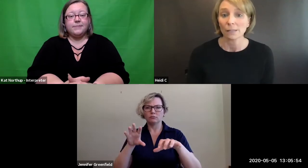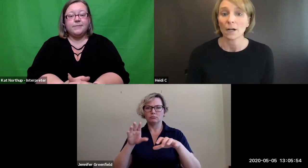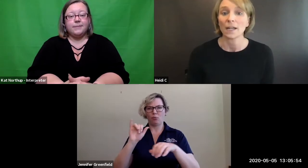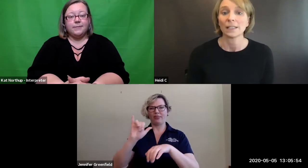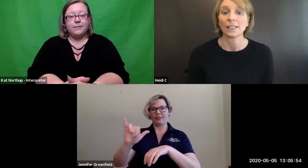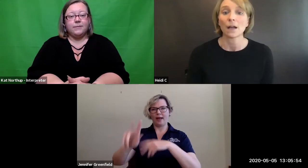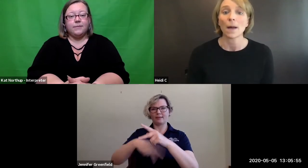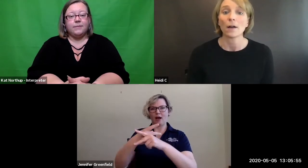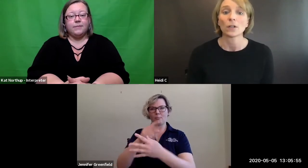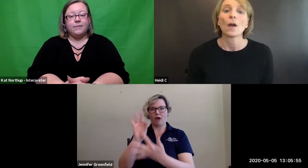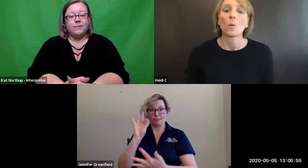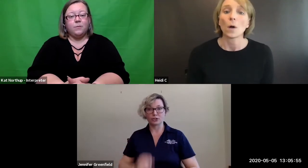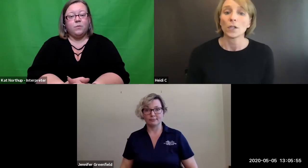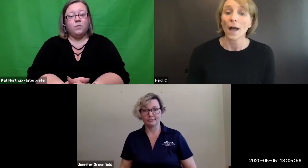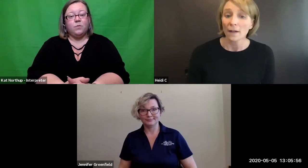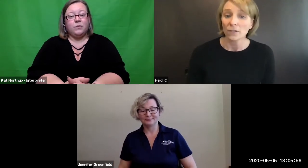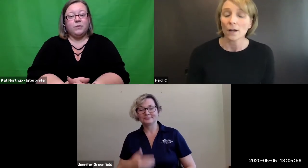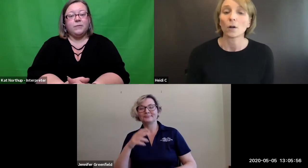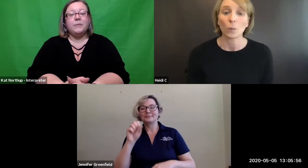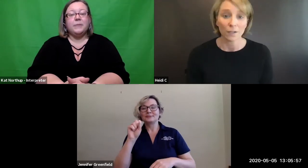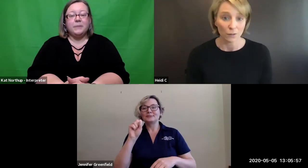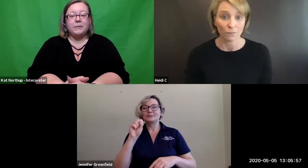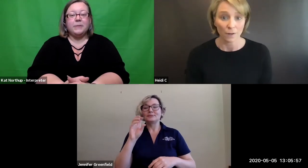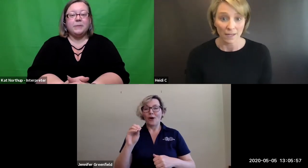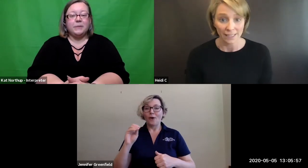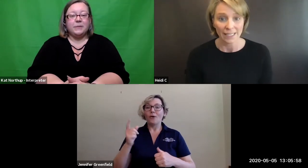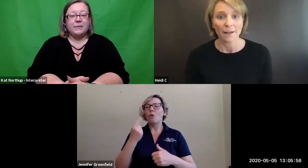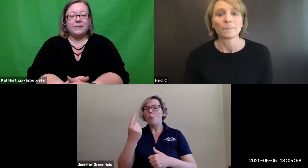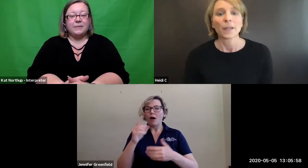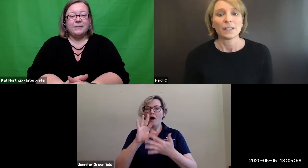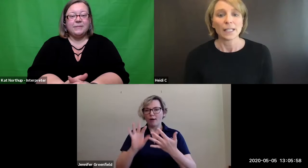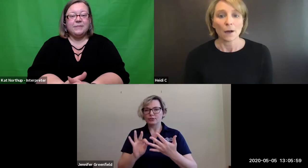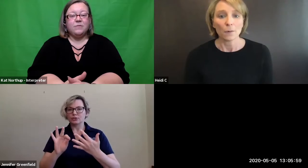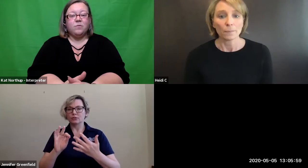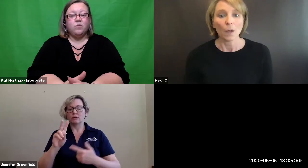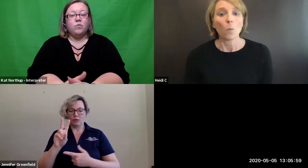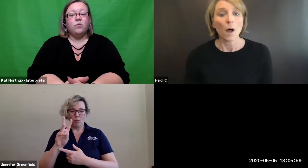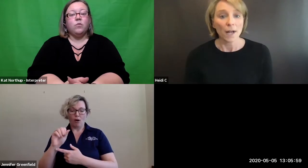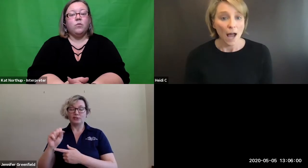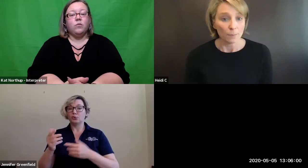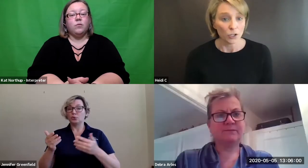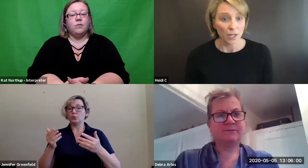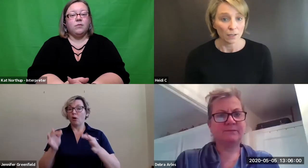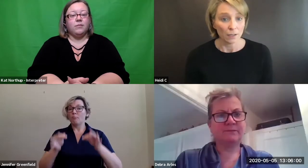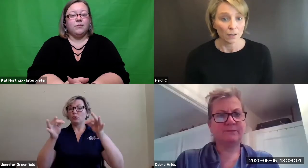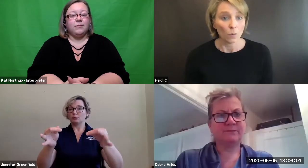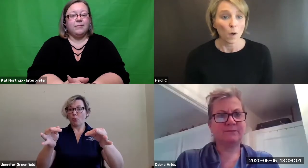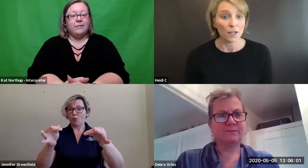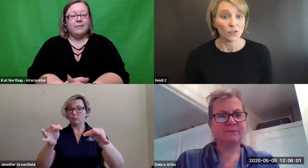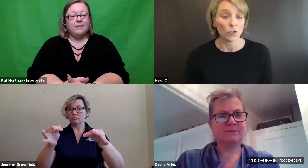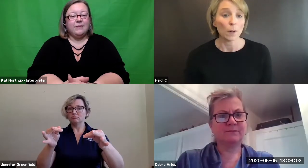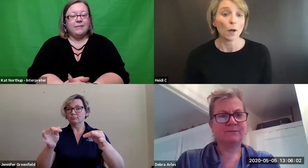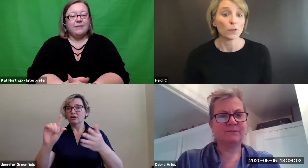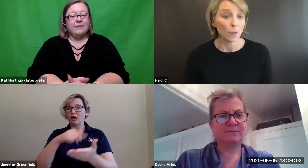own experiences about what you have done or will do for this. So one option